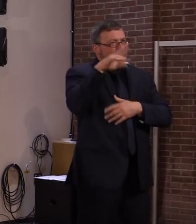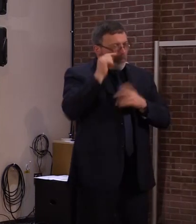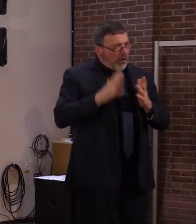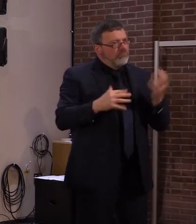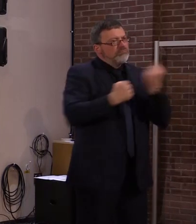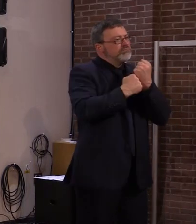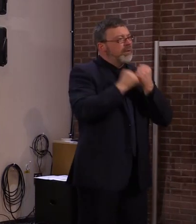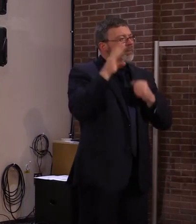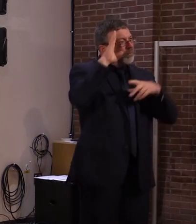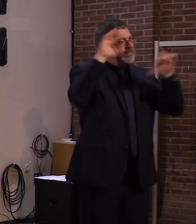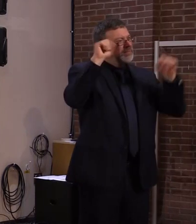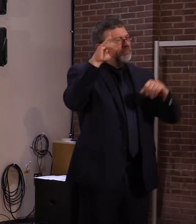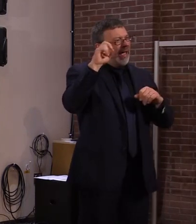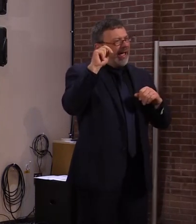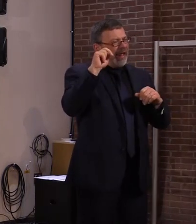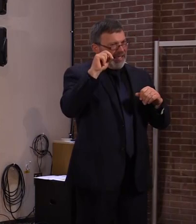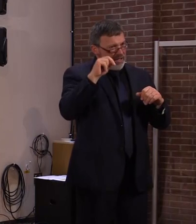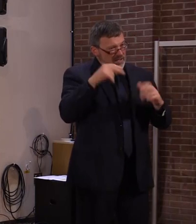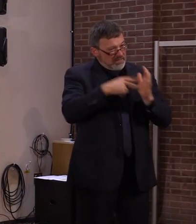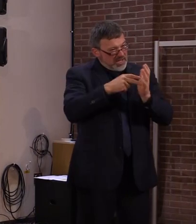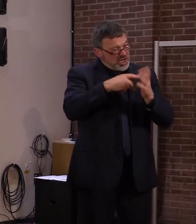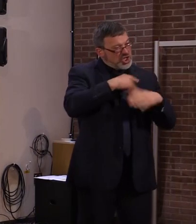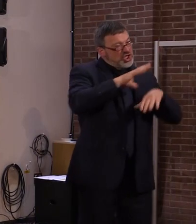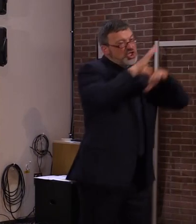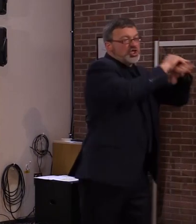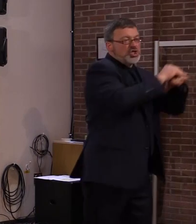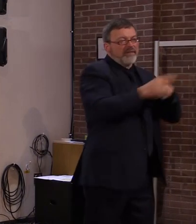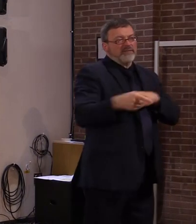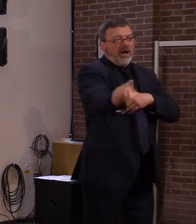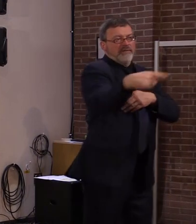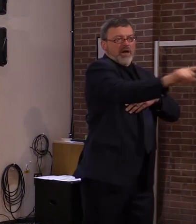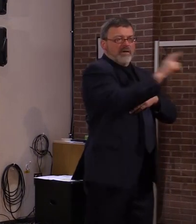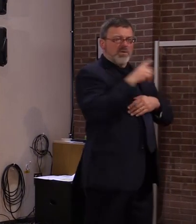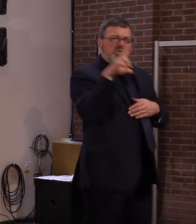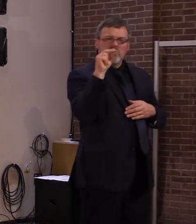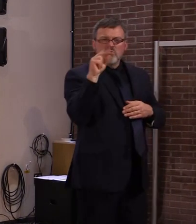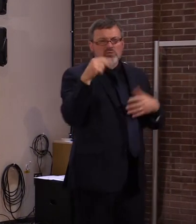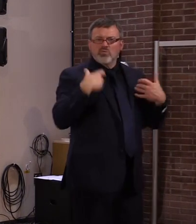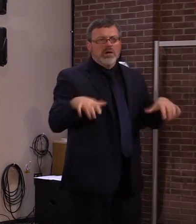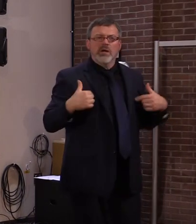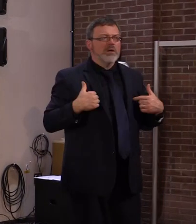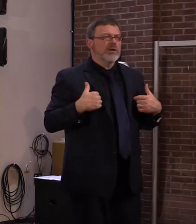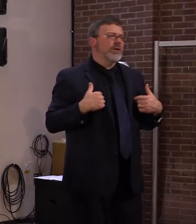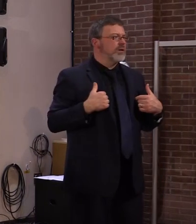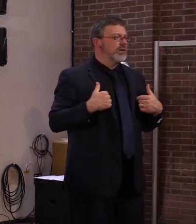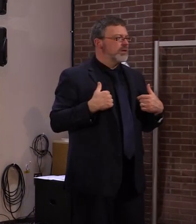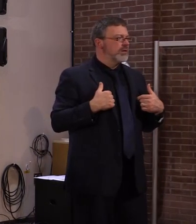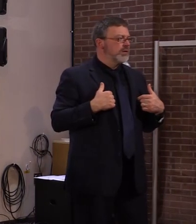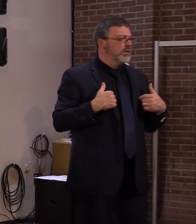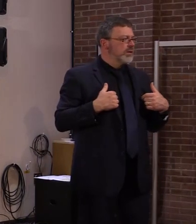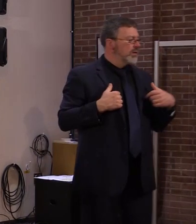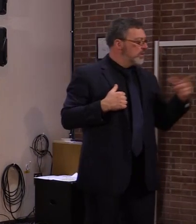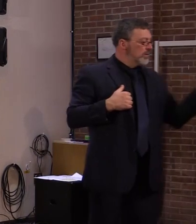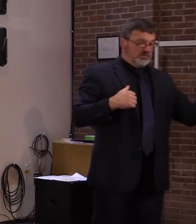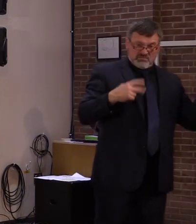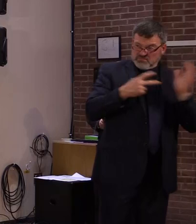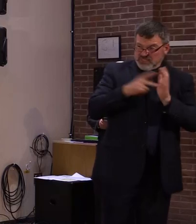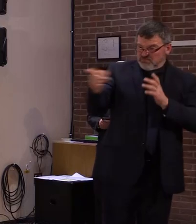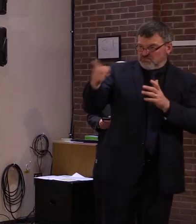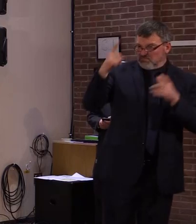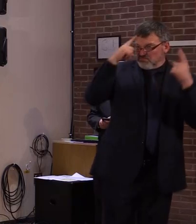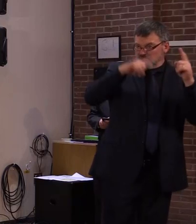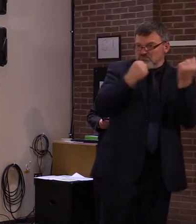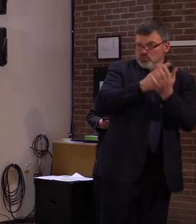that I would do. But again, that's their prerogative. Spoken with Mr. Dame since his election?